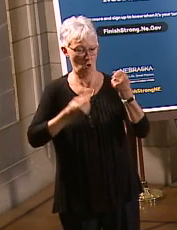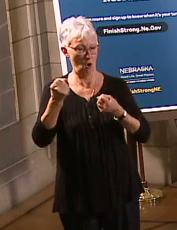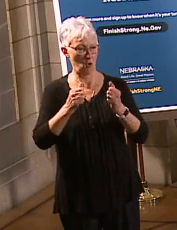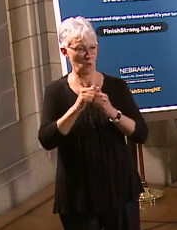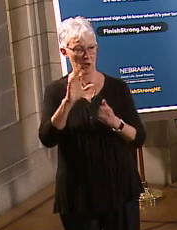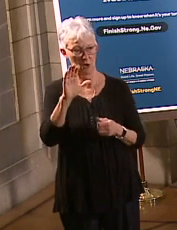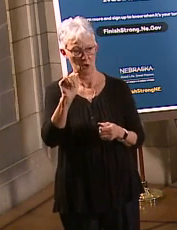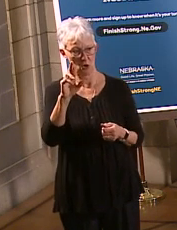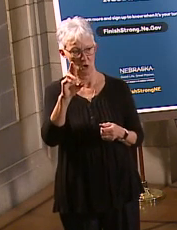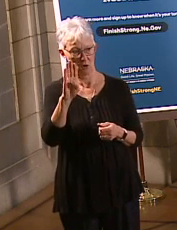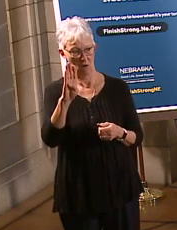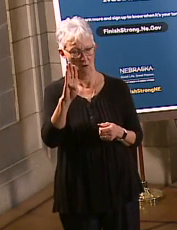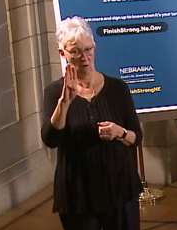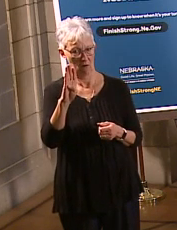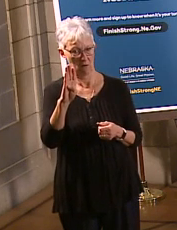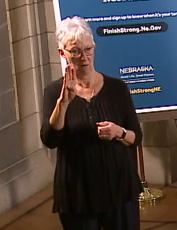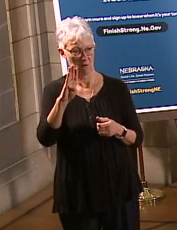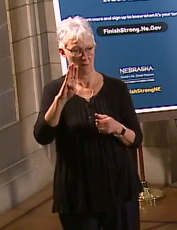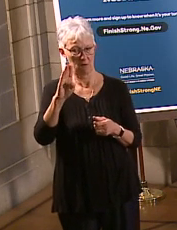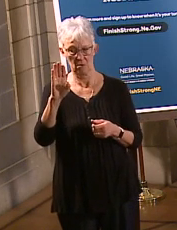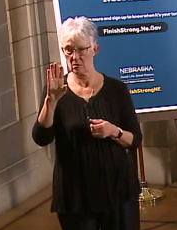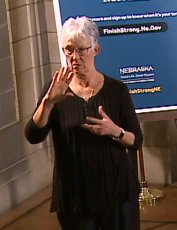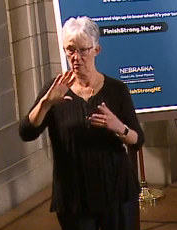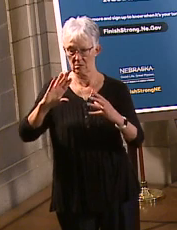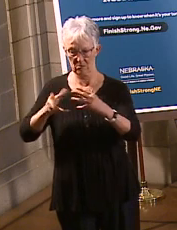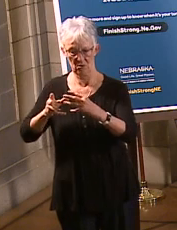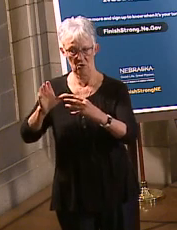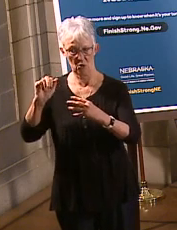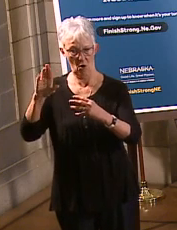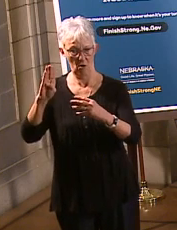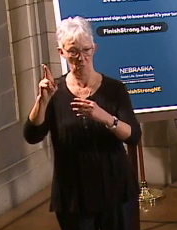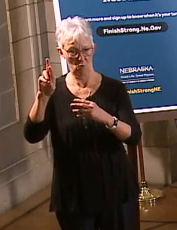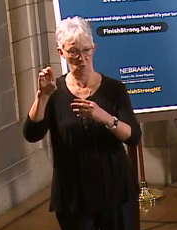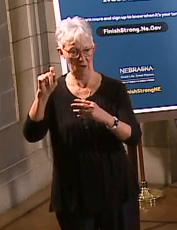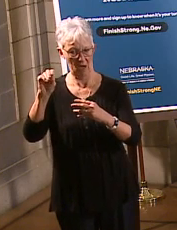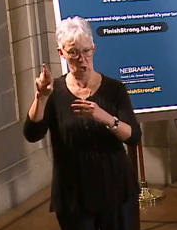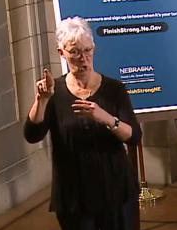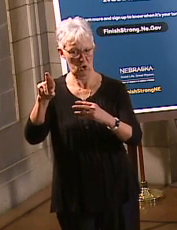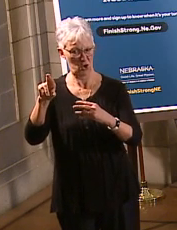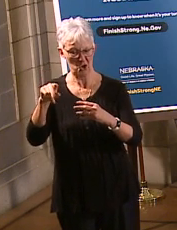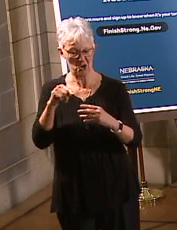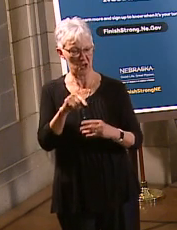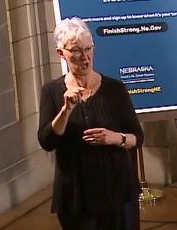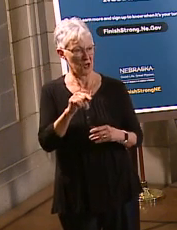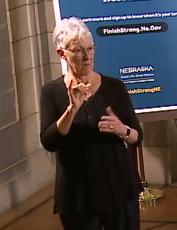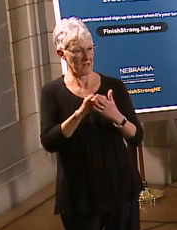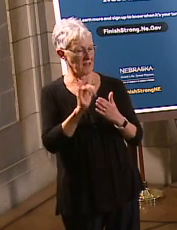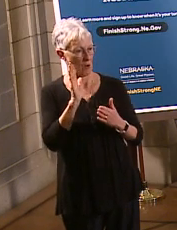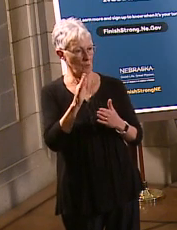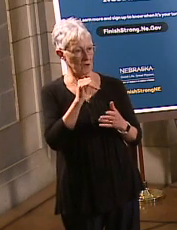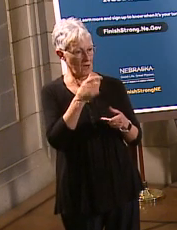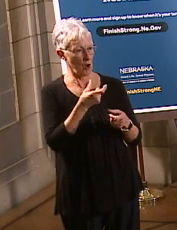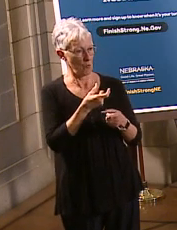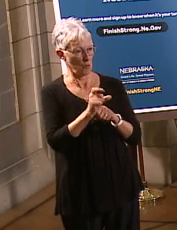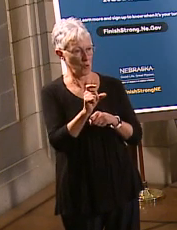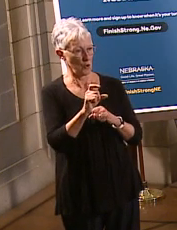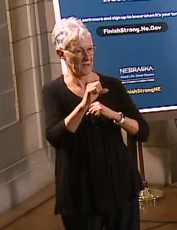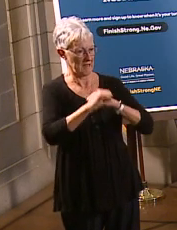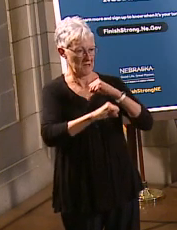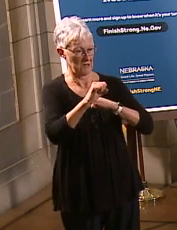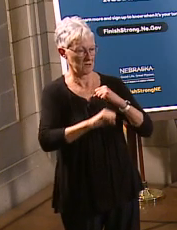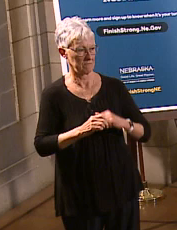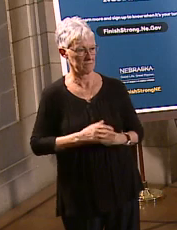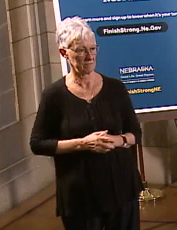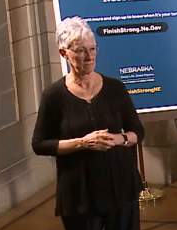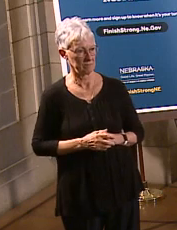all direct injection engines, and vapor lock is not a problem. But say your question again, please. Why